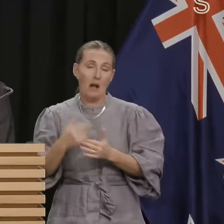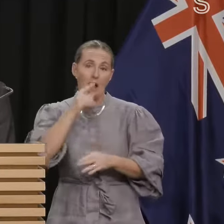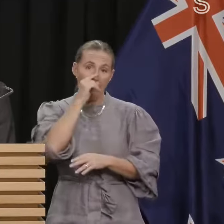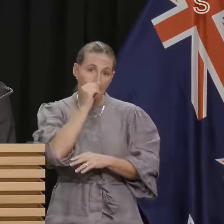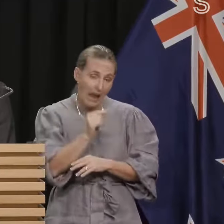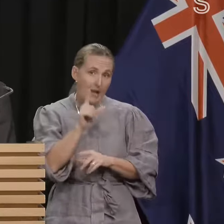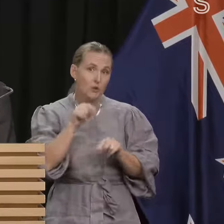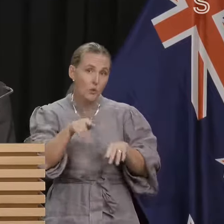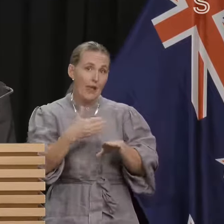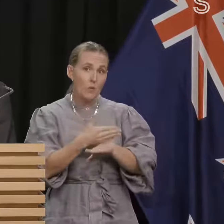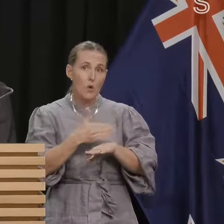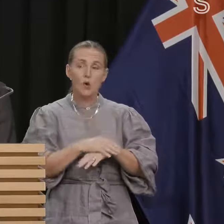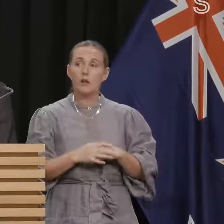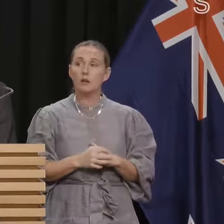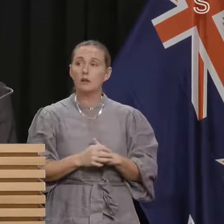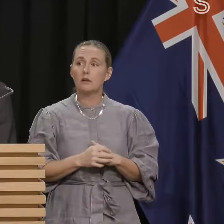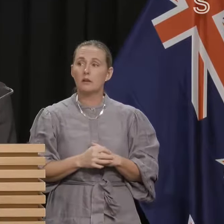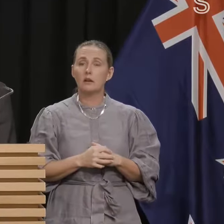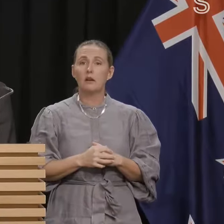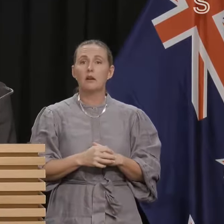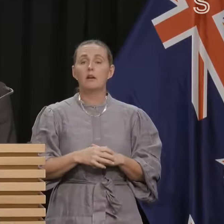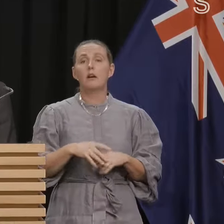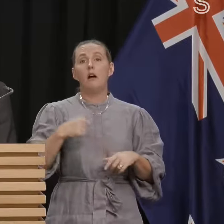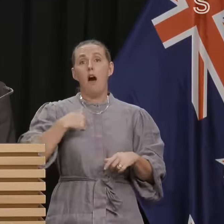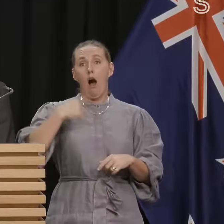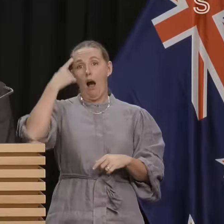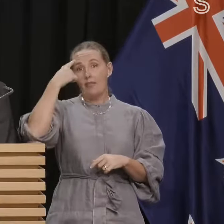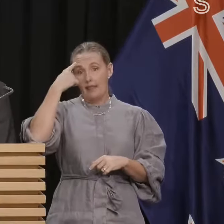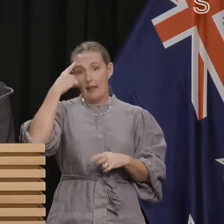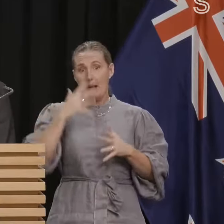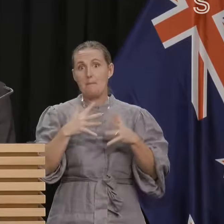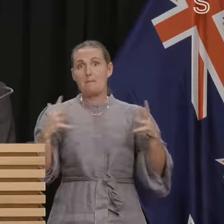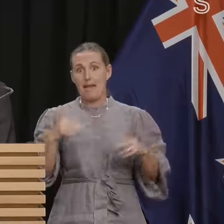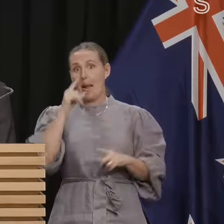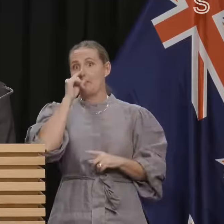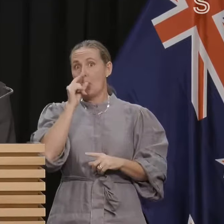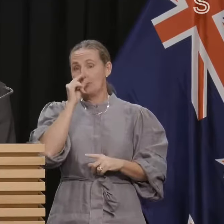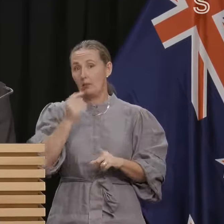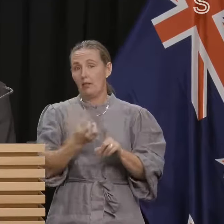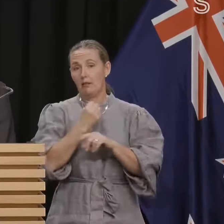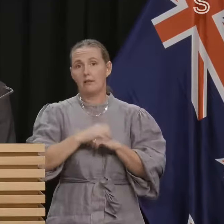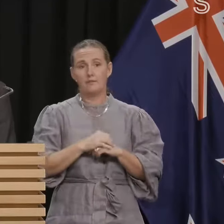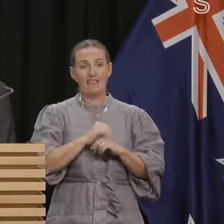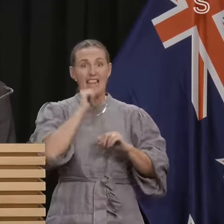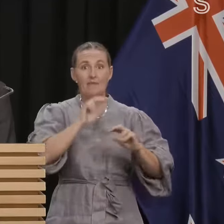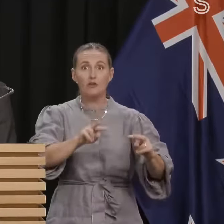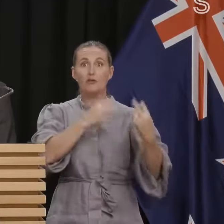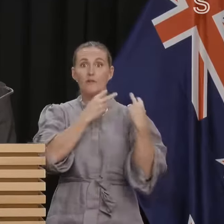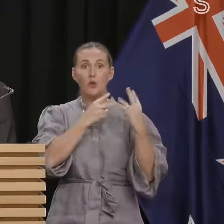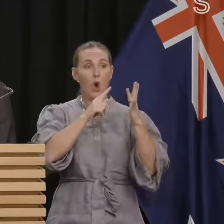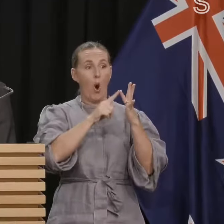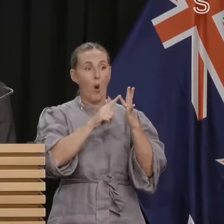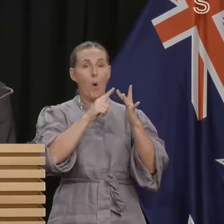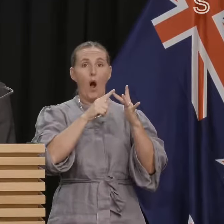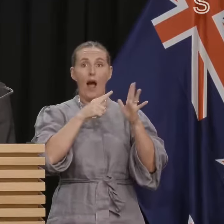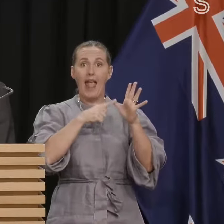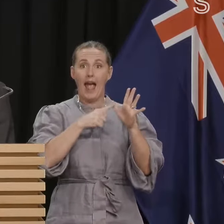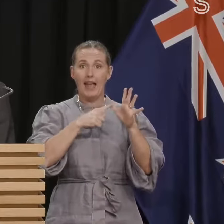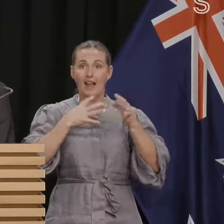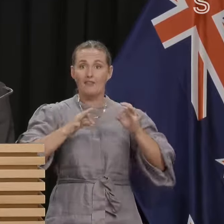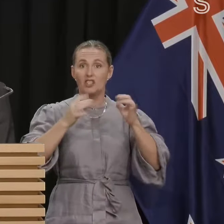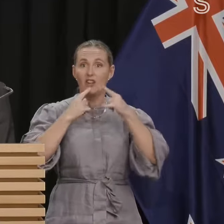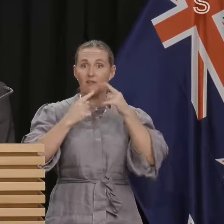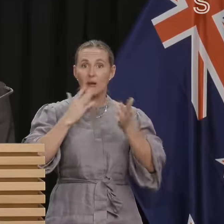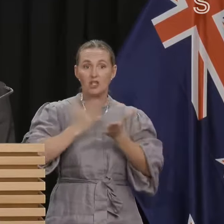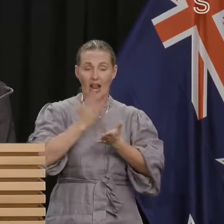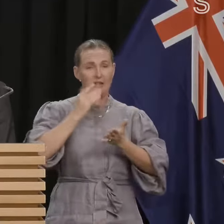As I've said, I actually think the big gain, a review of the OIA would take years, and it would not be an uncomplicated